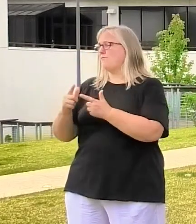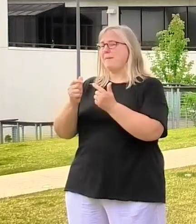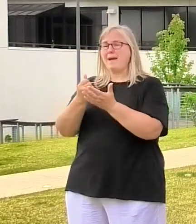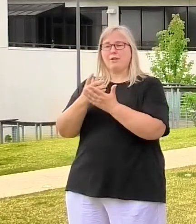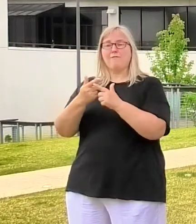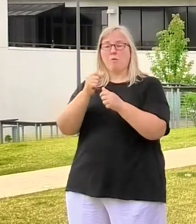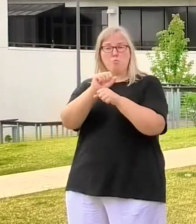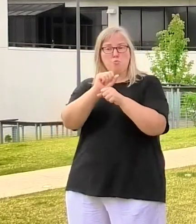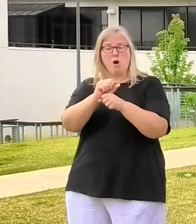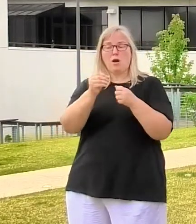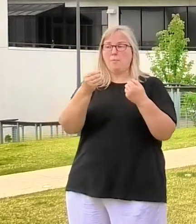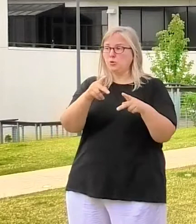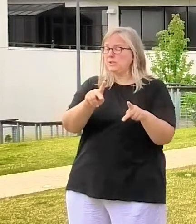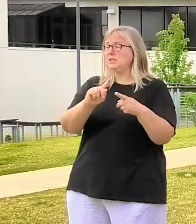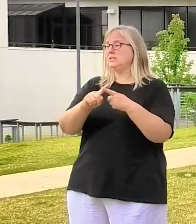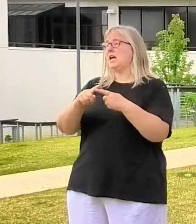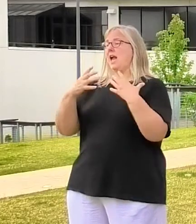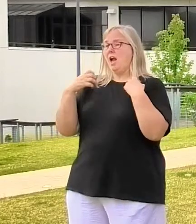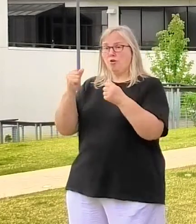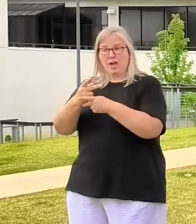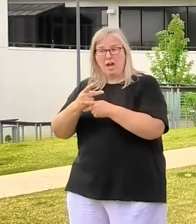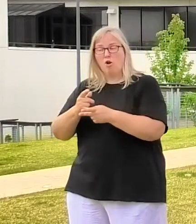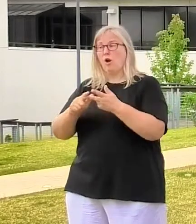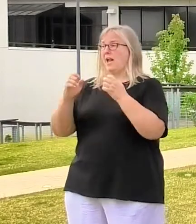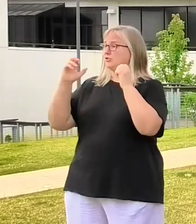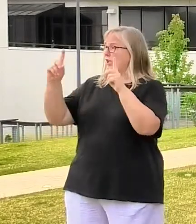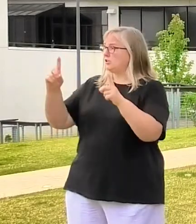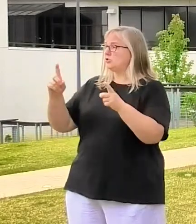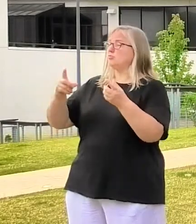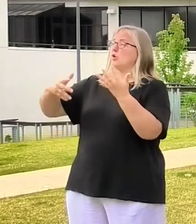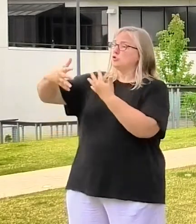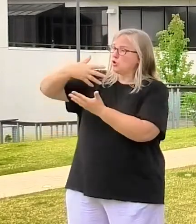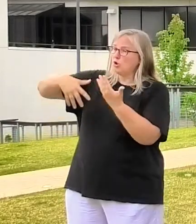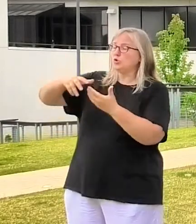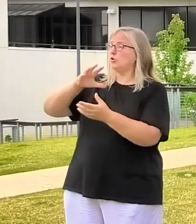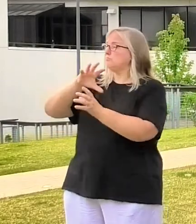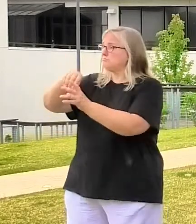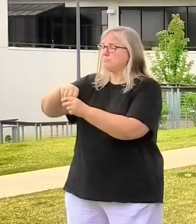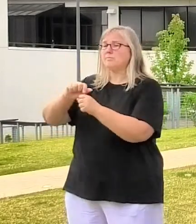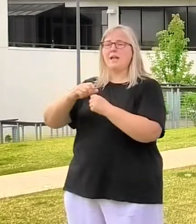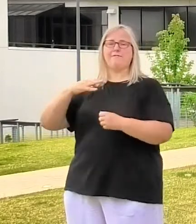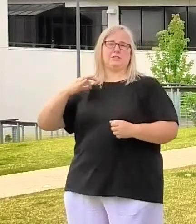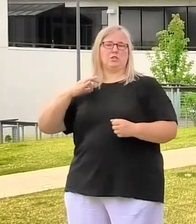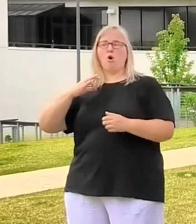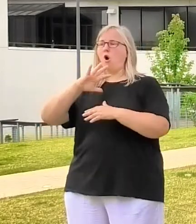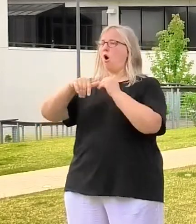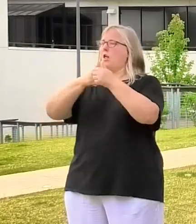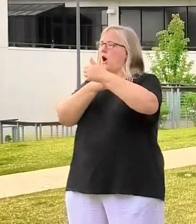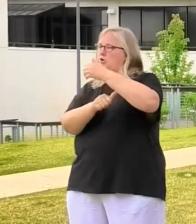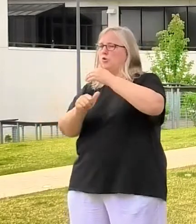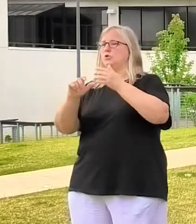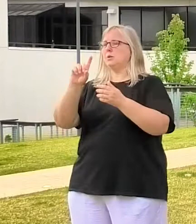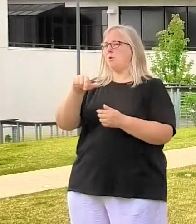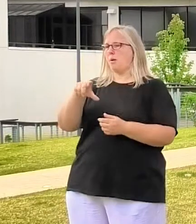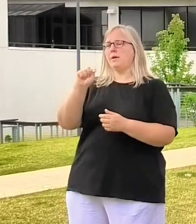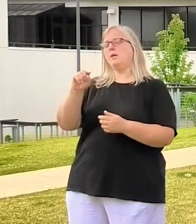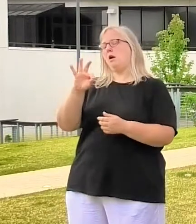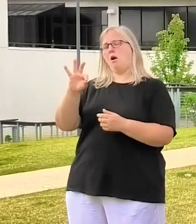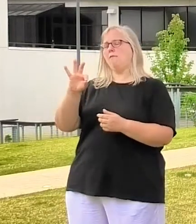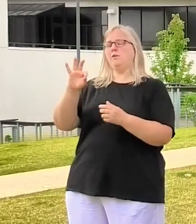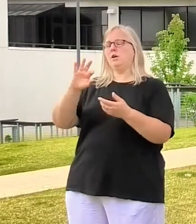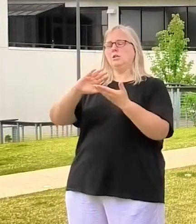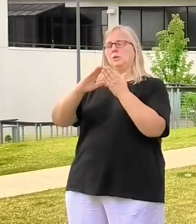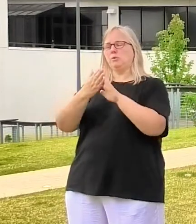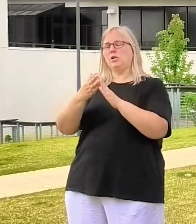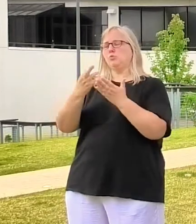workforce opportunities, healthcare, education, social engagement, and volunteerism, all within the Department of Community Resources and Services